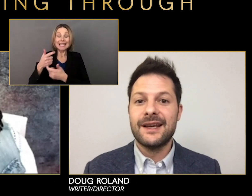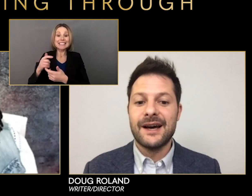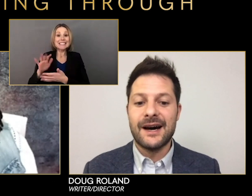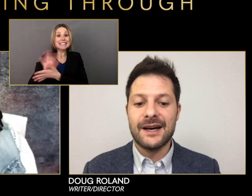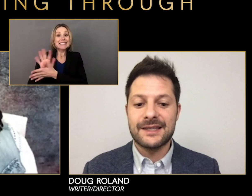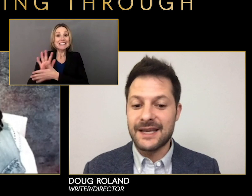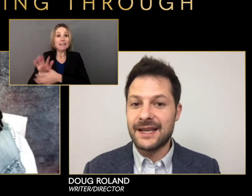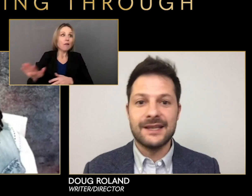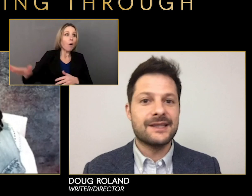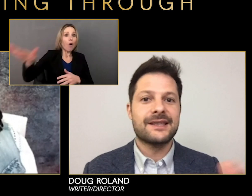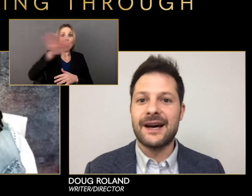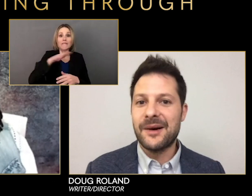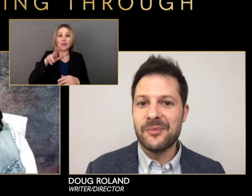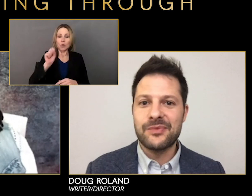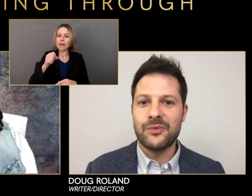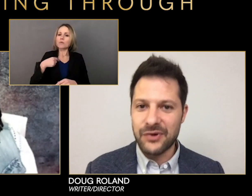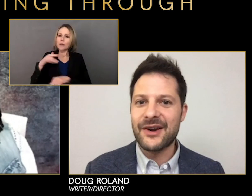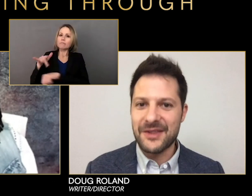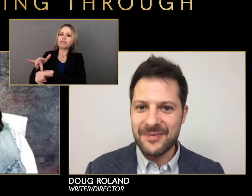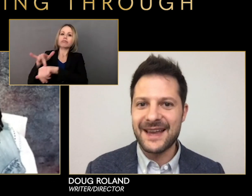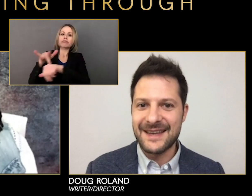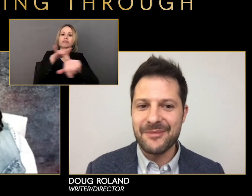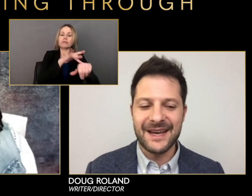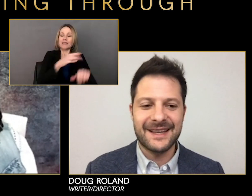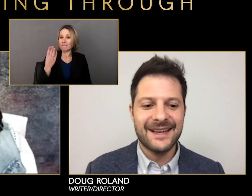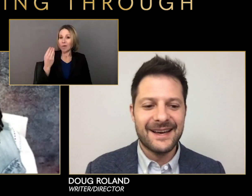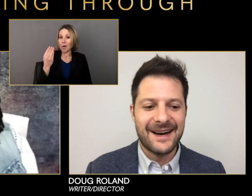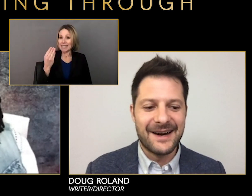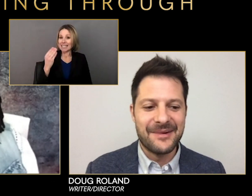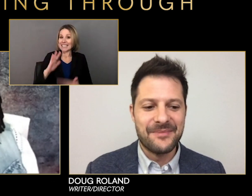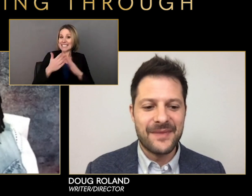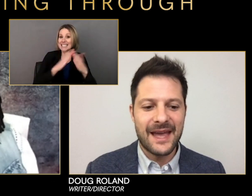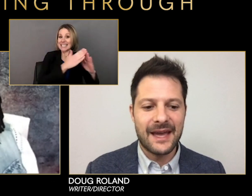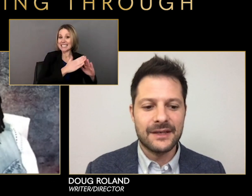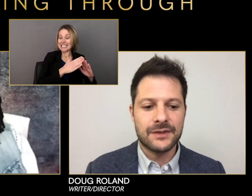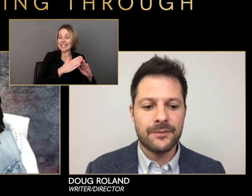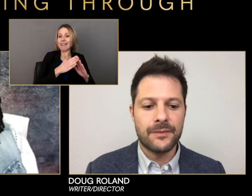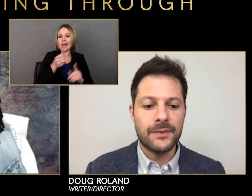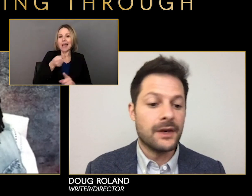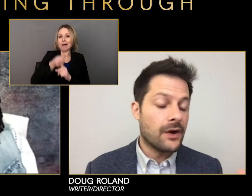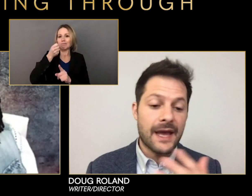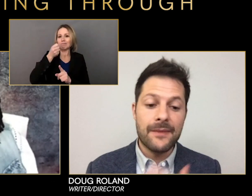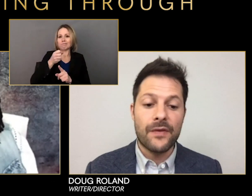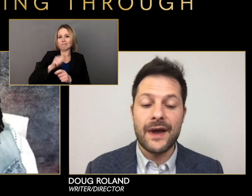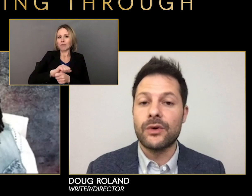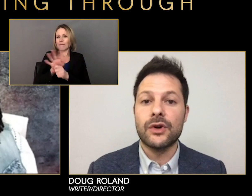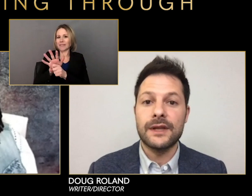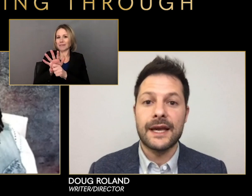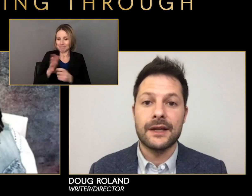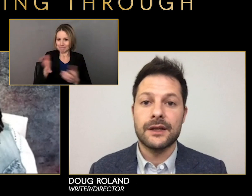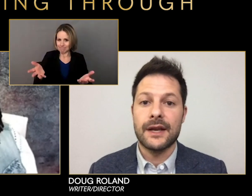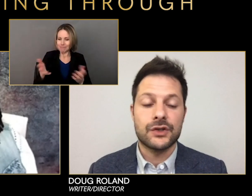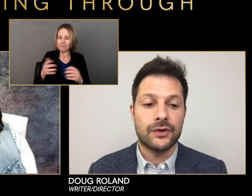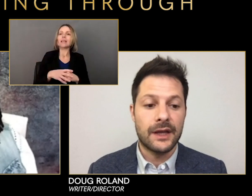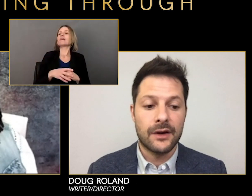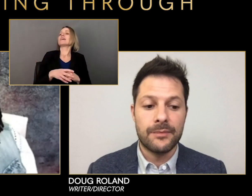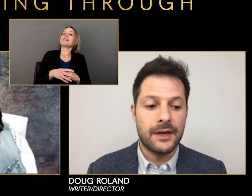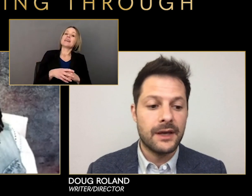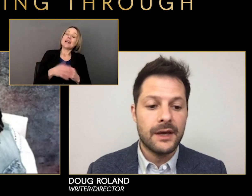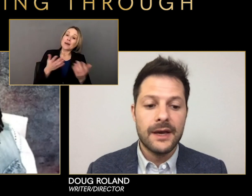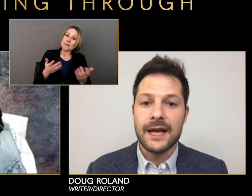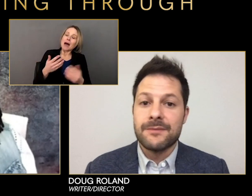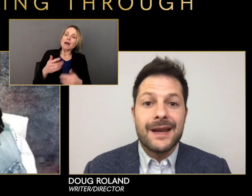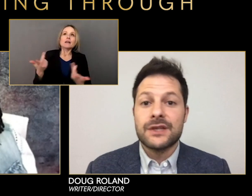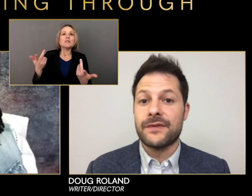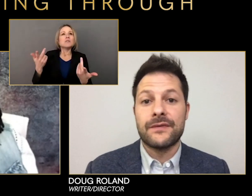14 cities prior to the pandemic, and again, what that would look like at a screening, there'd